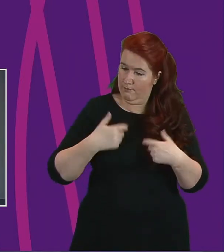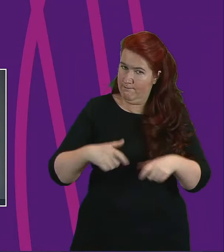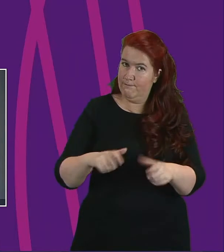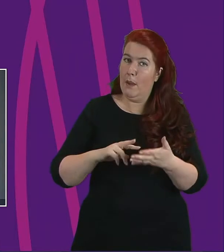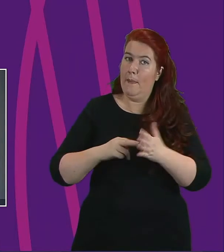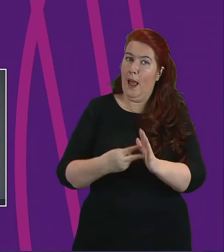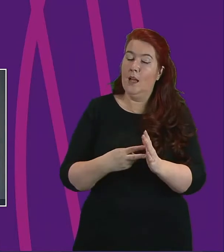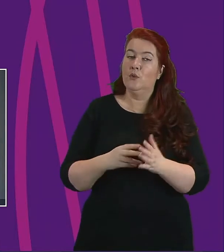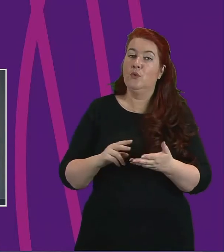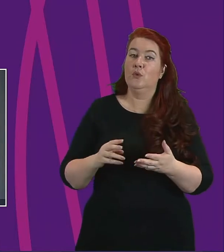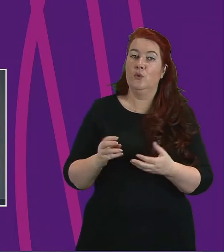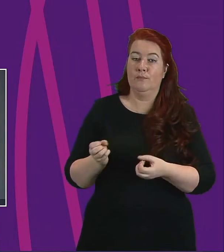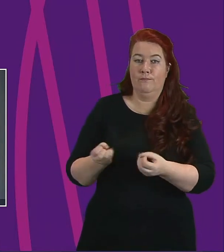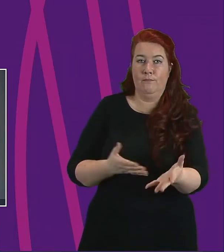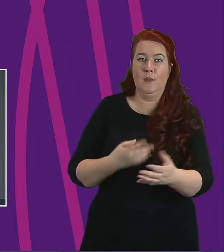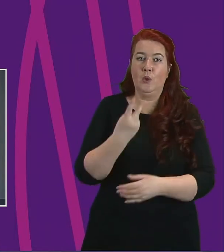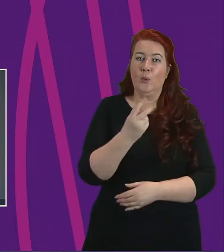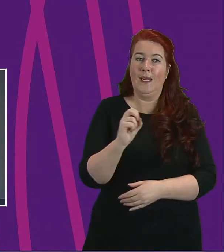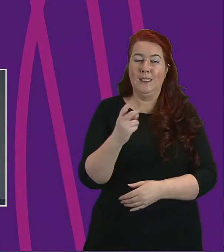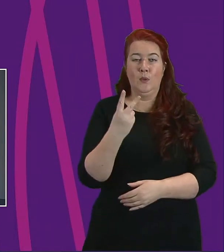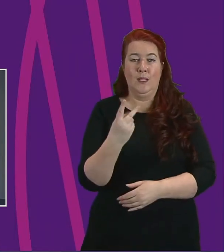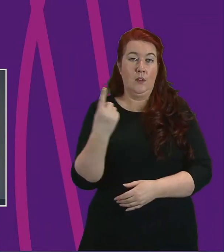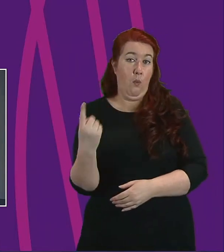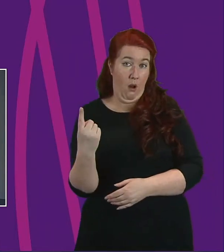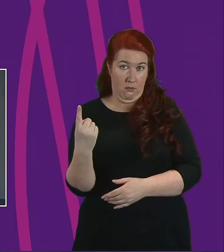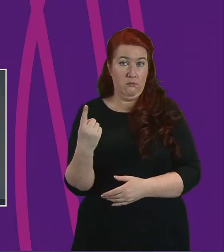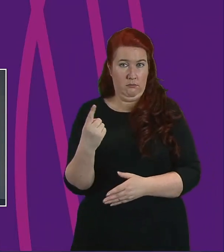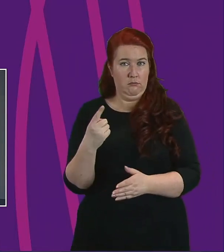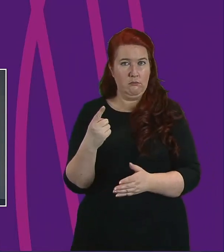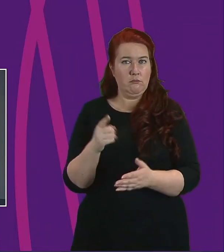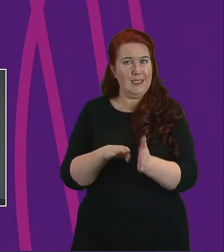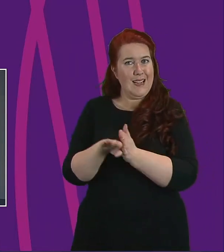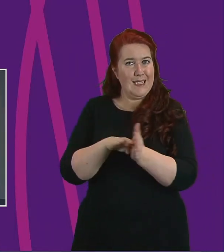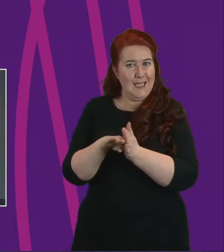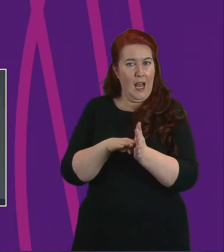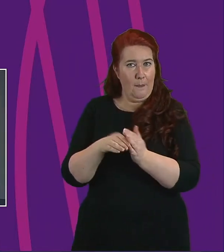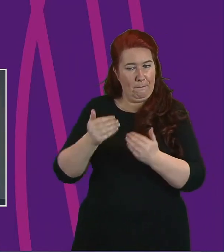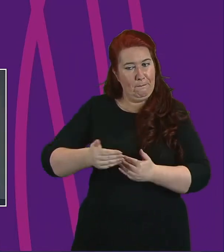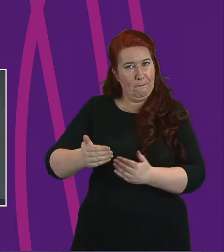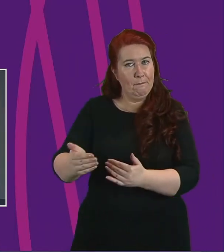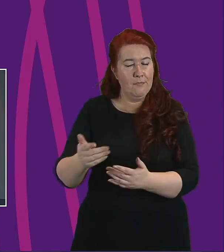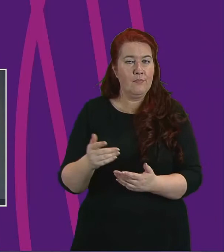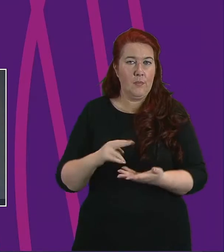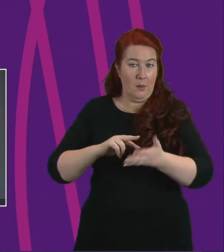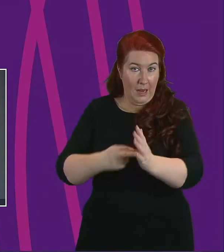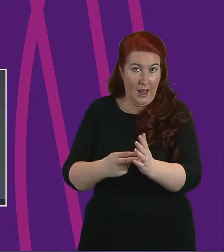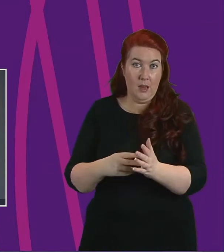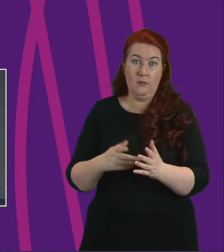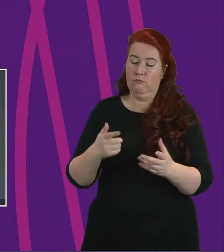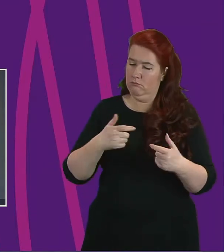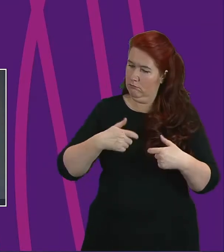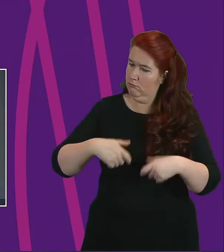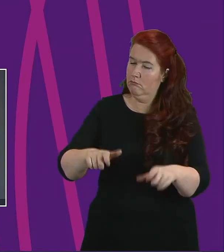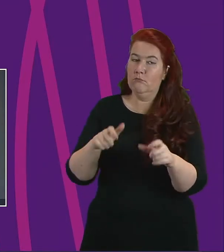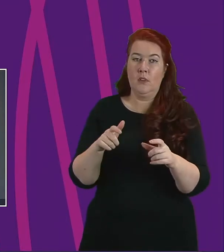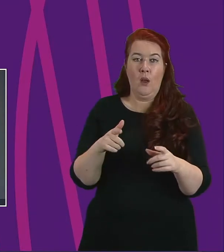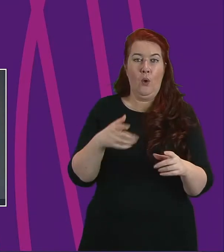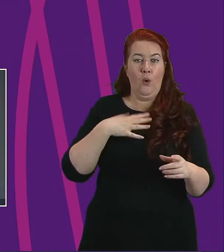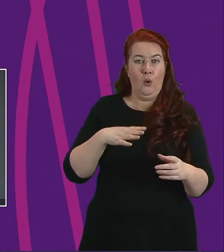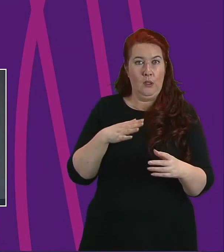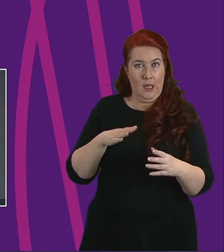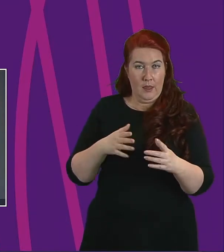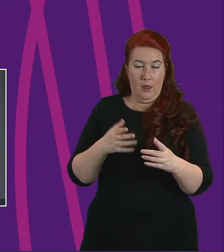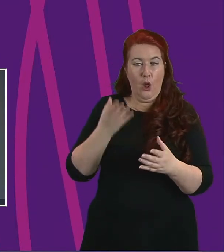diet and will provide further advice to ensure that arrangements are in place to capture on an ongoing basis the